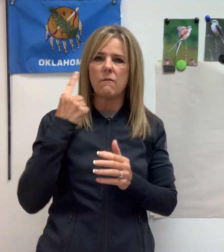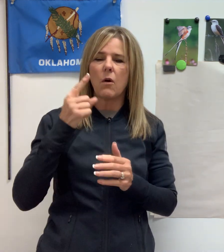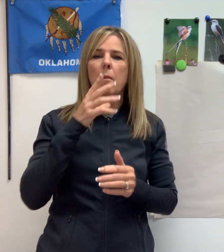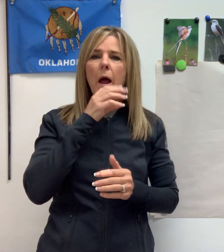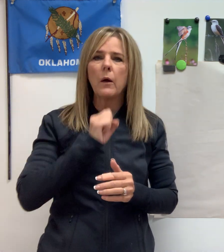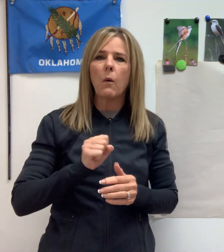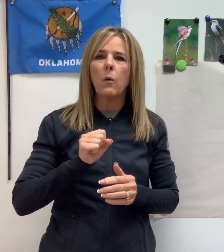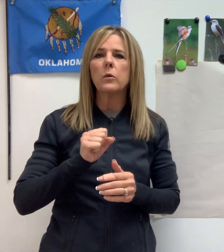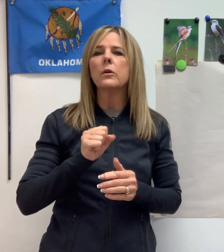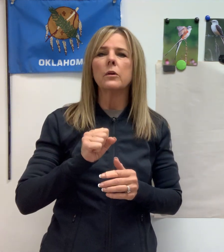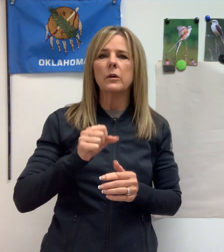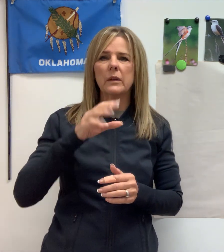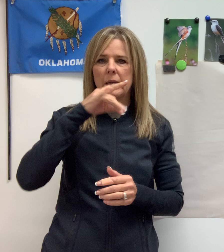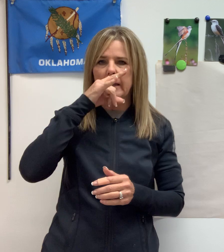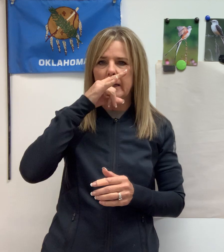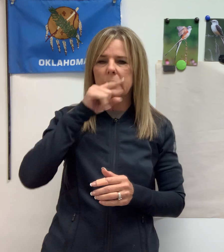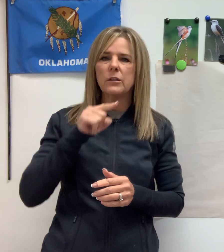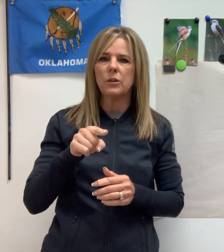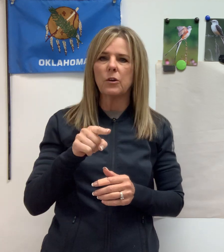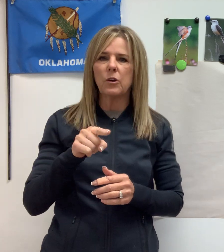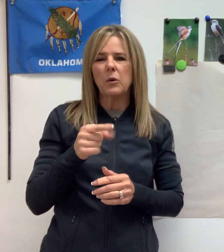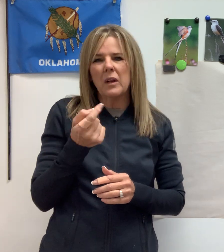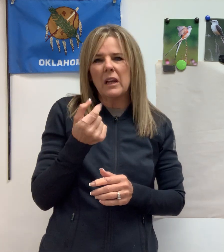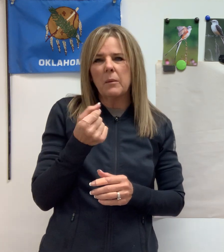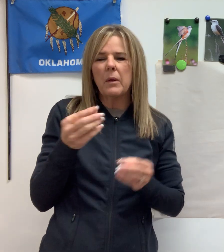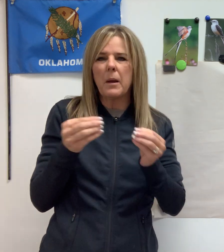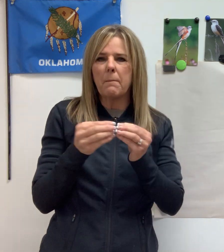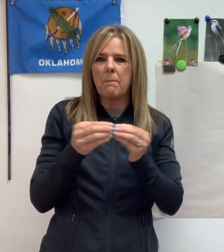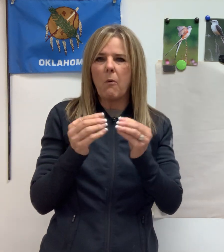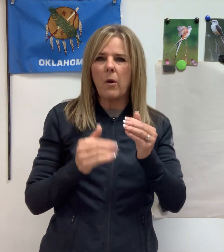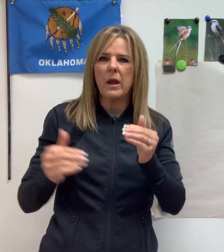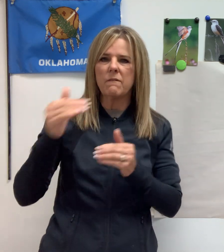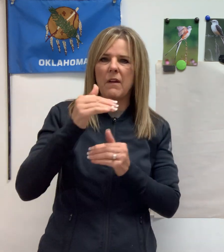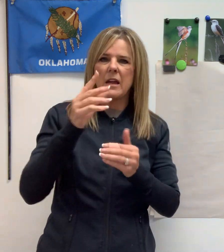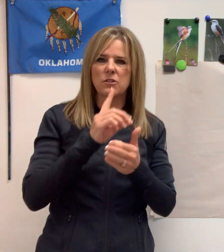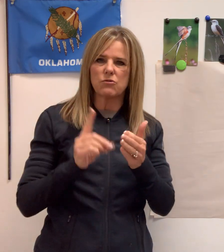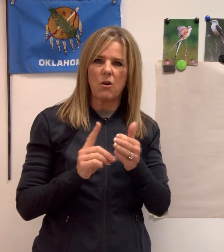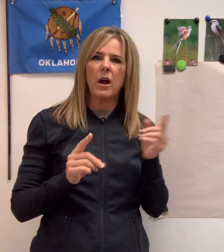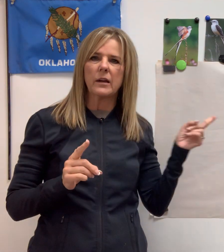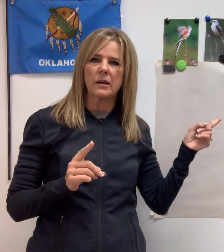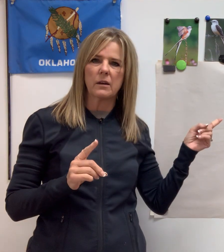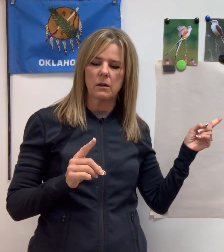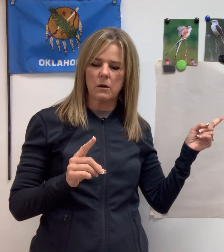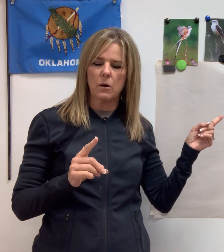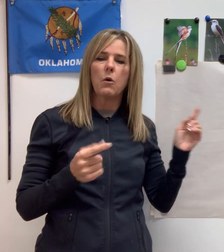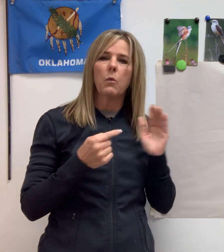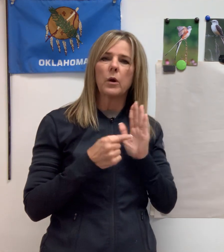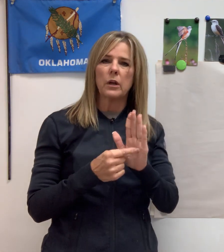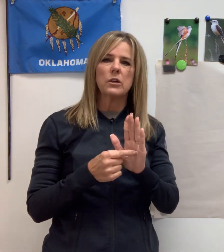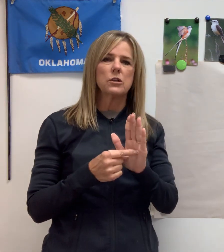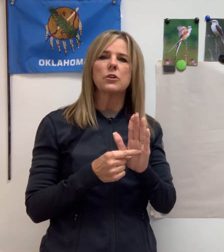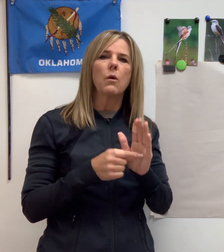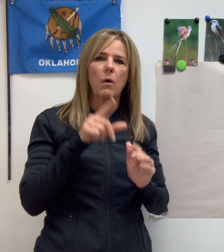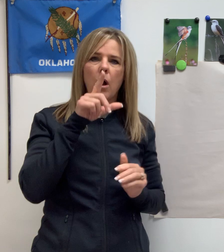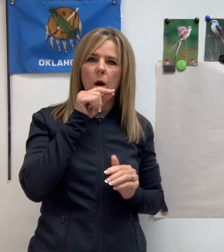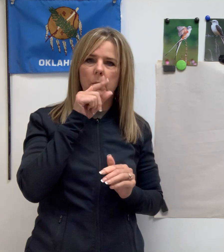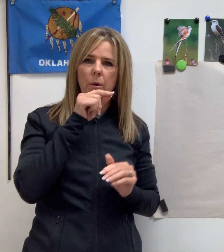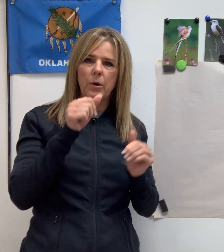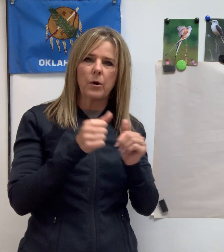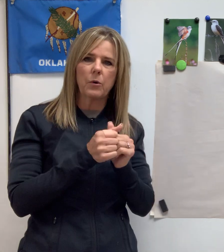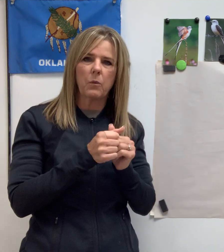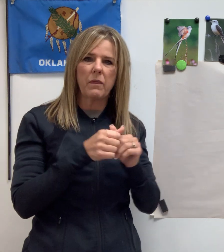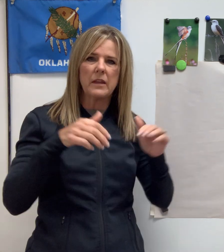oldest warriors, you guys are going to do a little bit more of an advanced drawing. We are going to show our flycatcher with